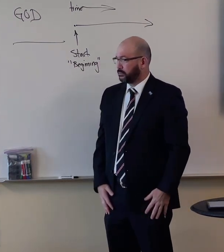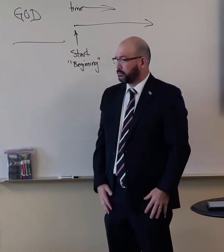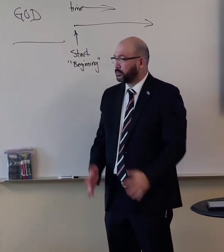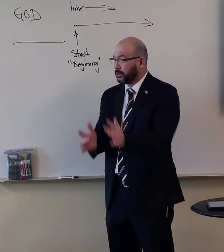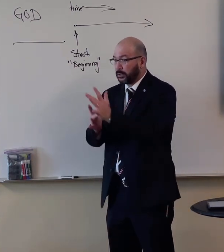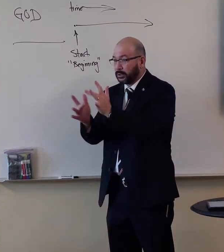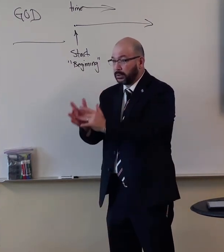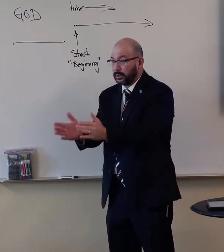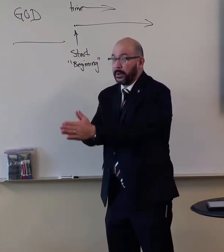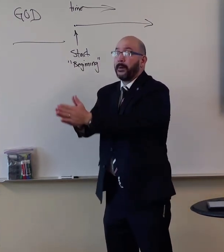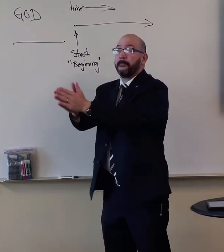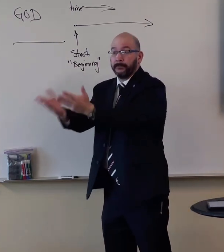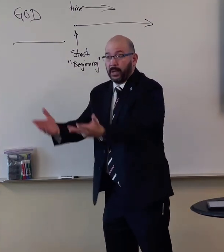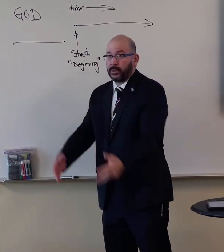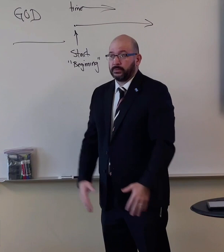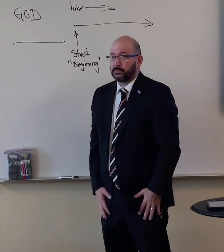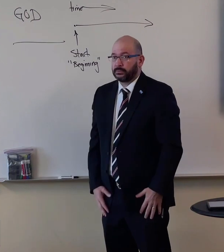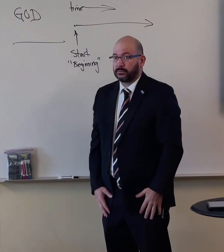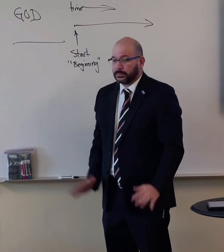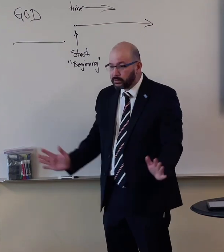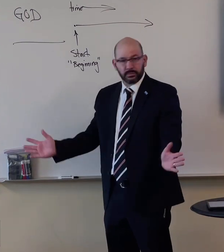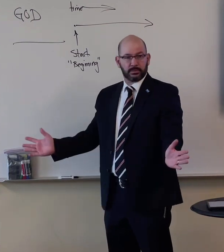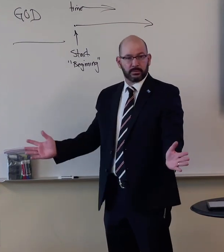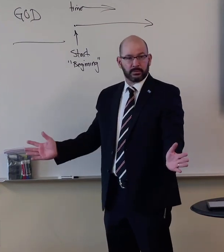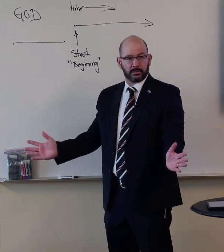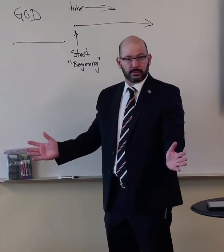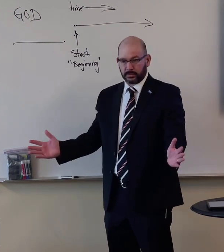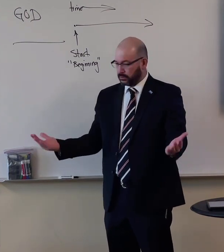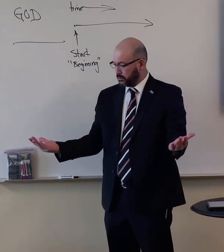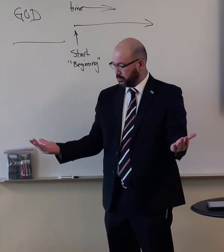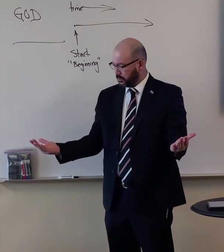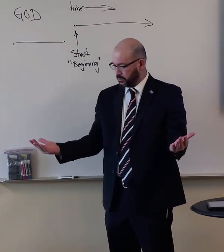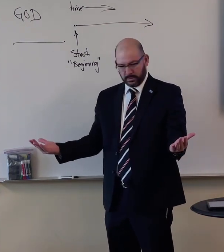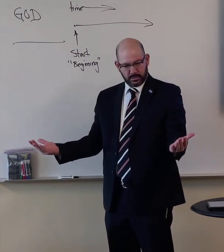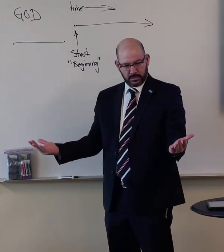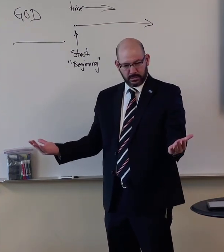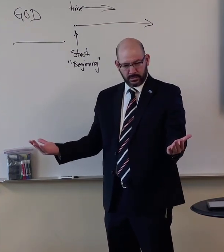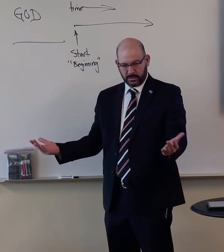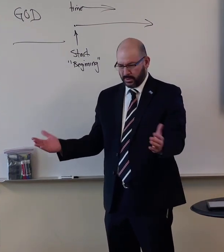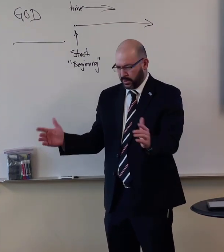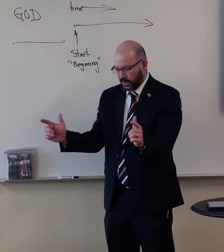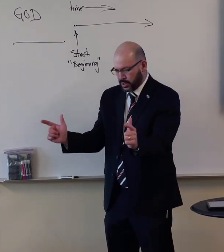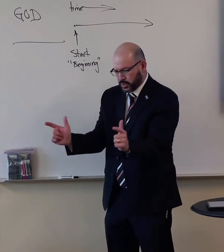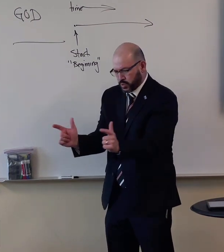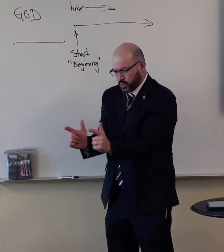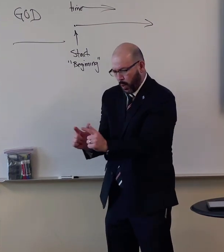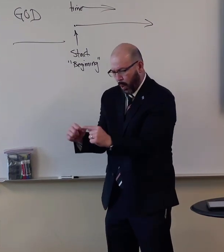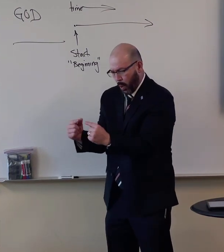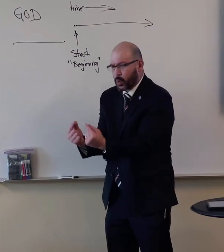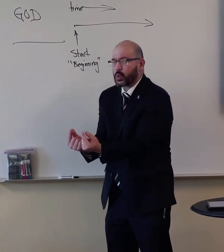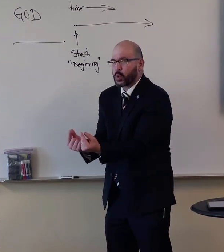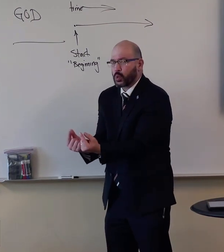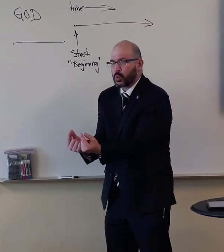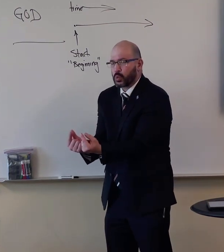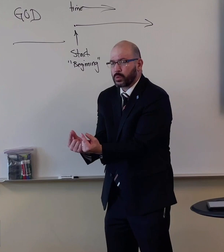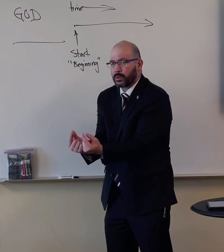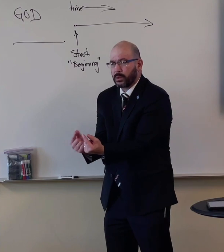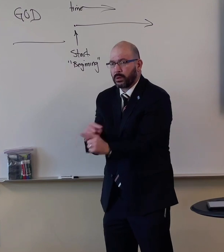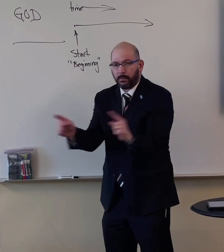Christians. The Bible. That's it. Hmm. This group, this